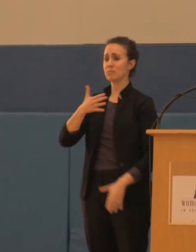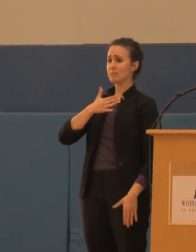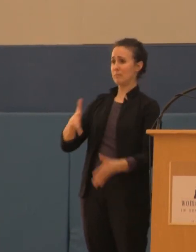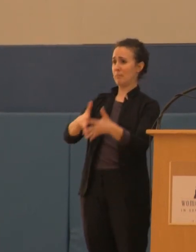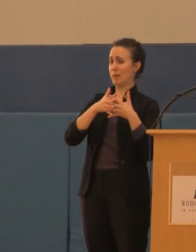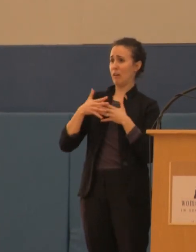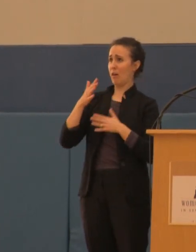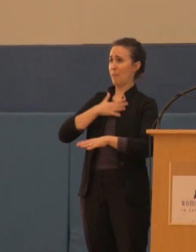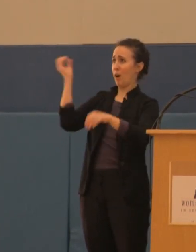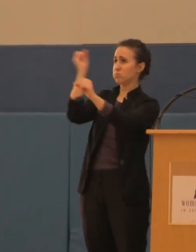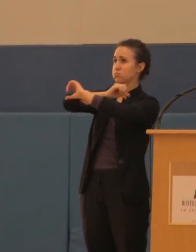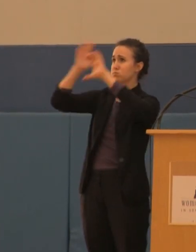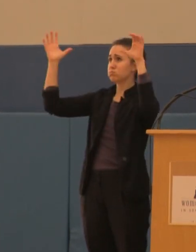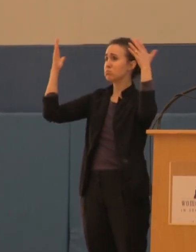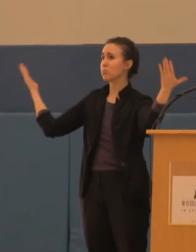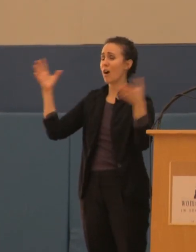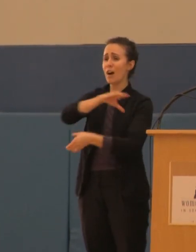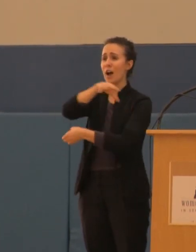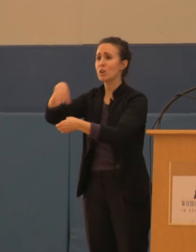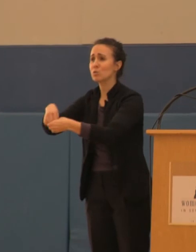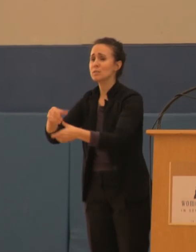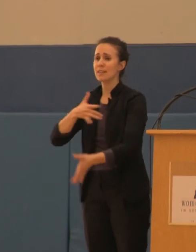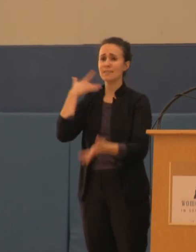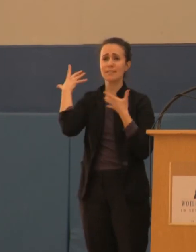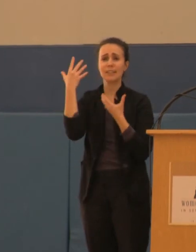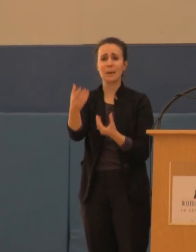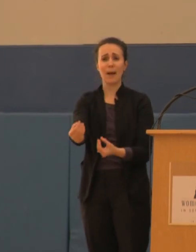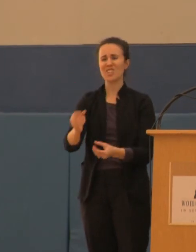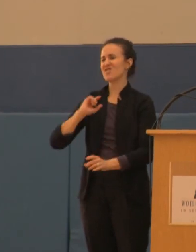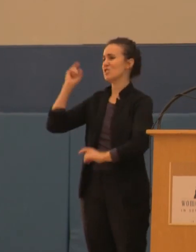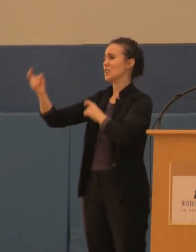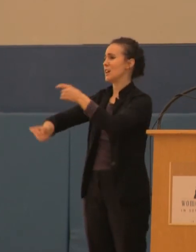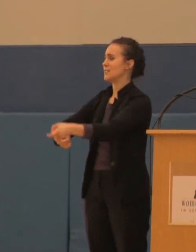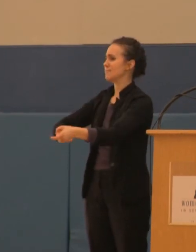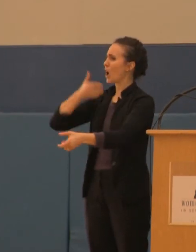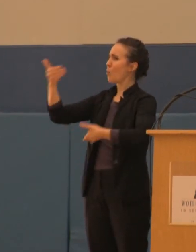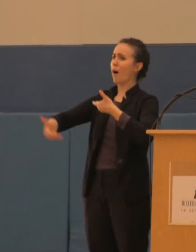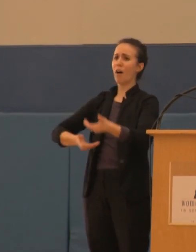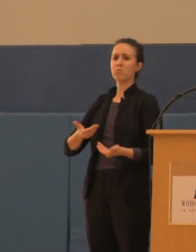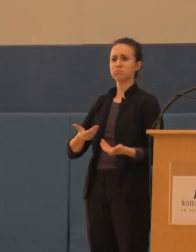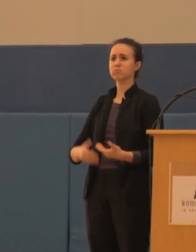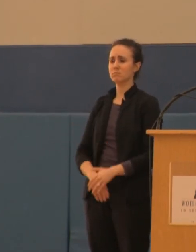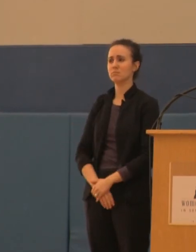know is inclusive, compassionate, generous, and welcoming.